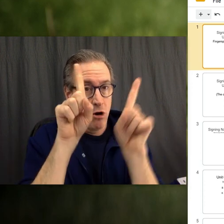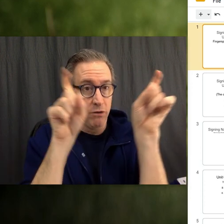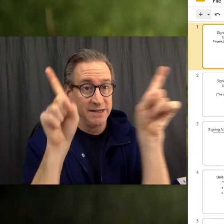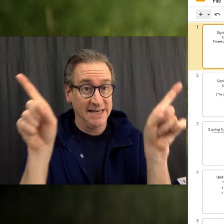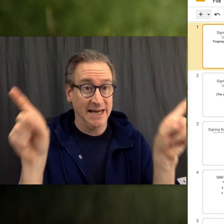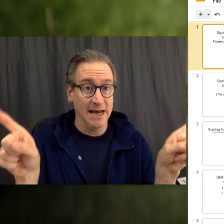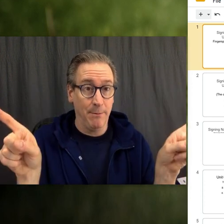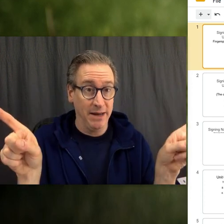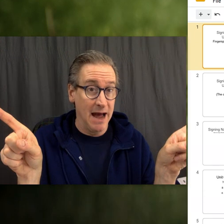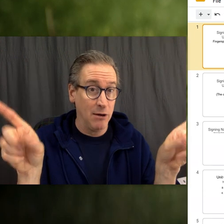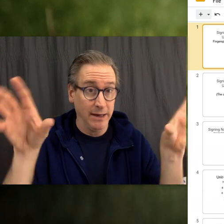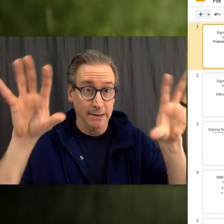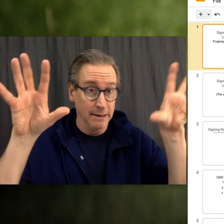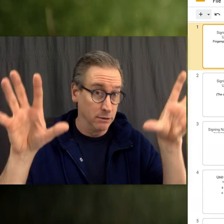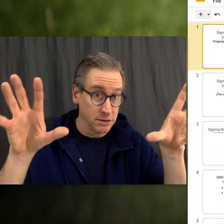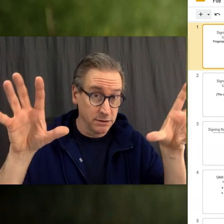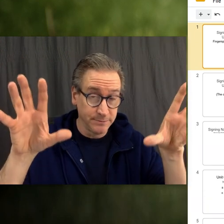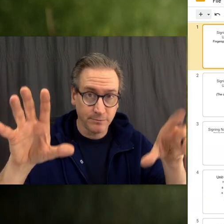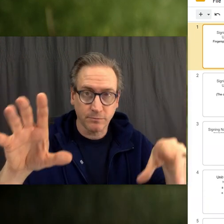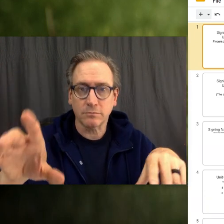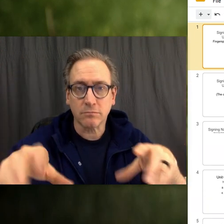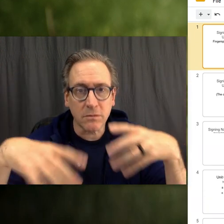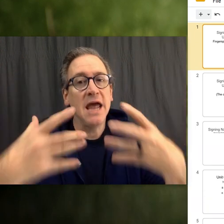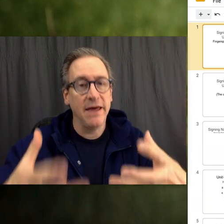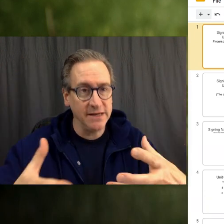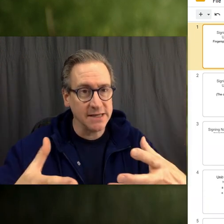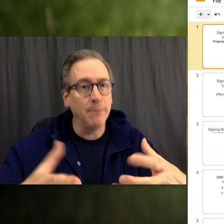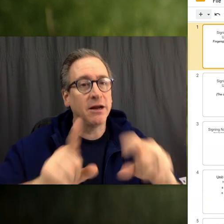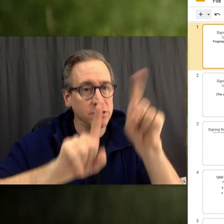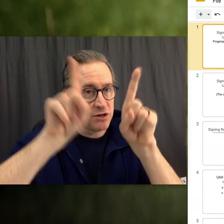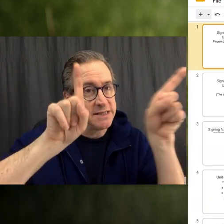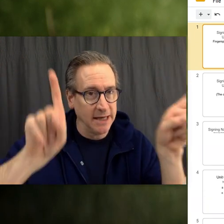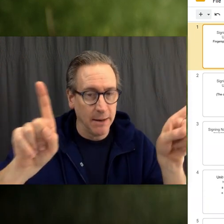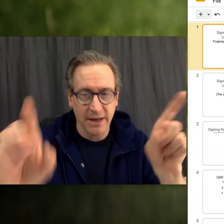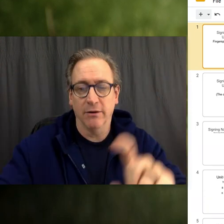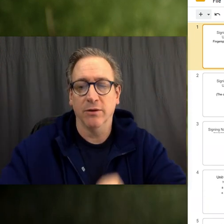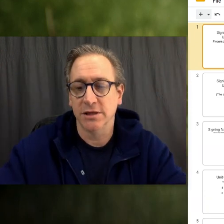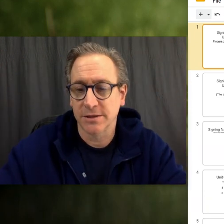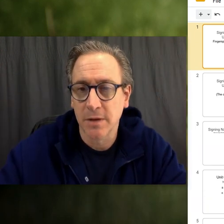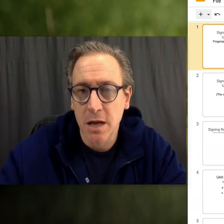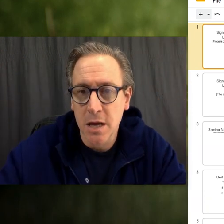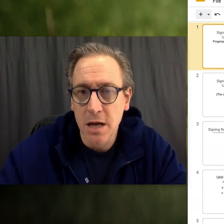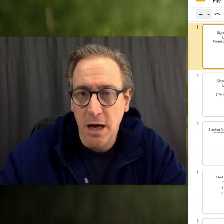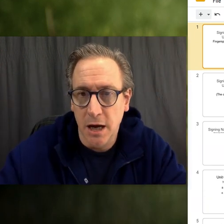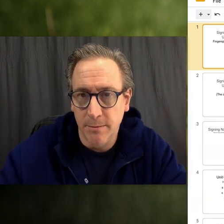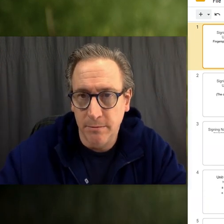together all the sticky, uppy, outy letters. And these up letters are the sticky, uppy, outy ones.